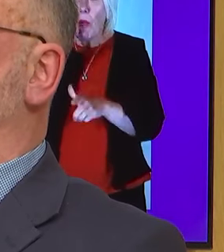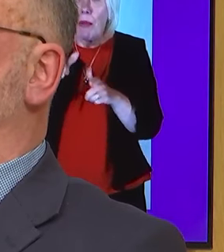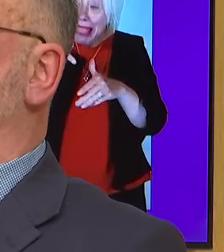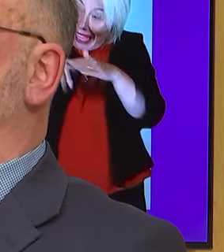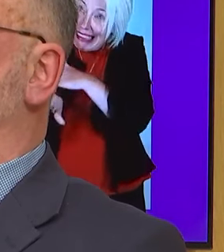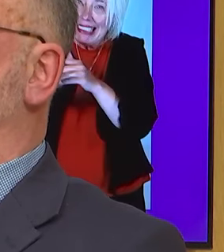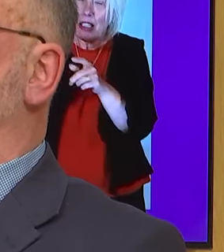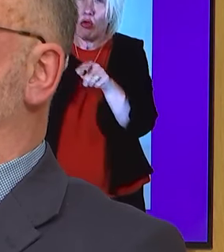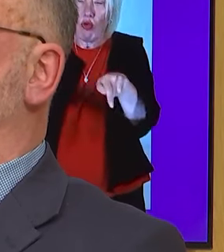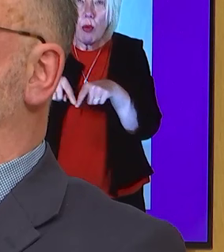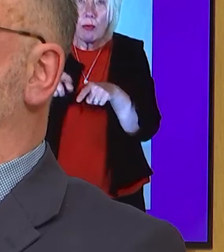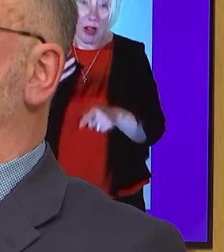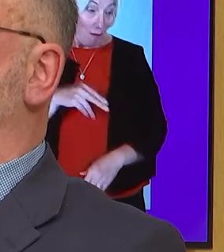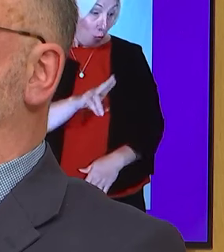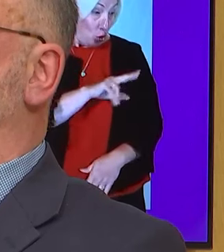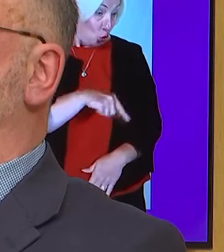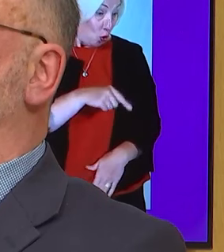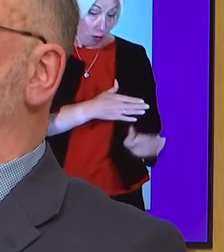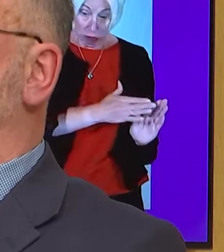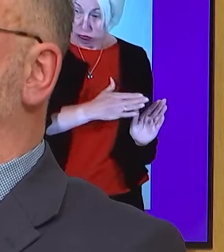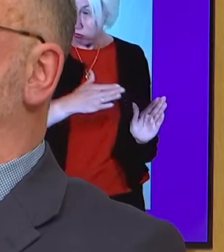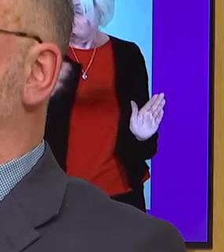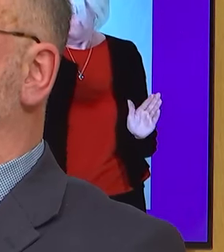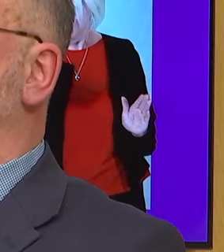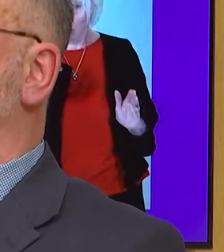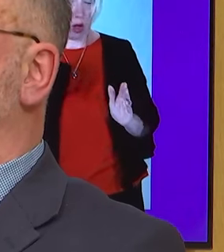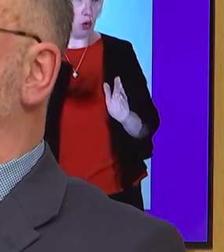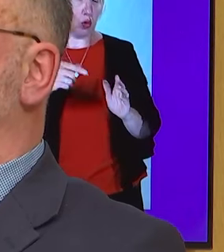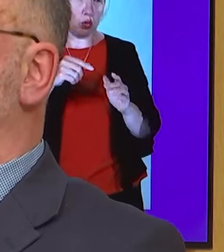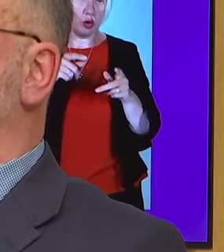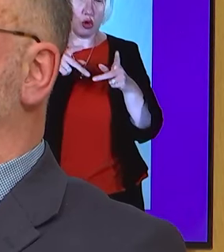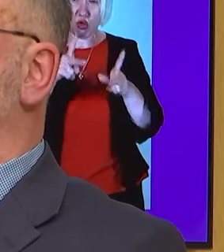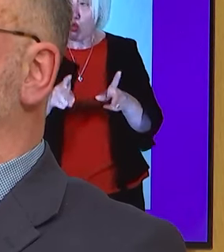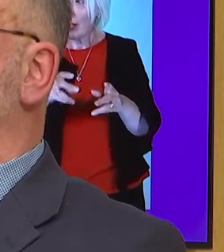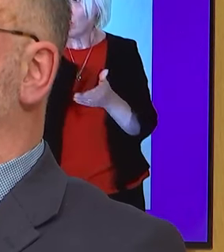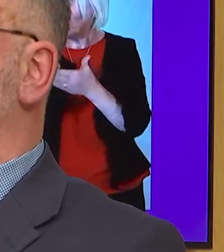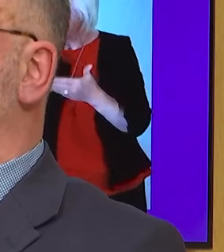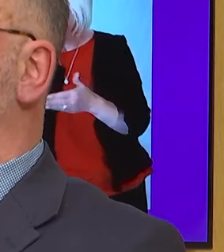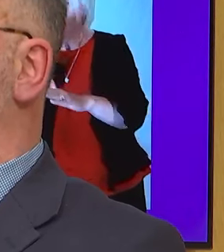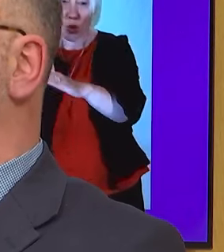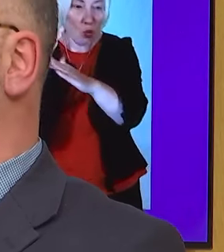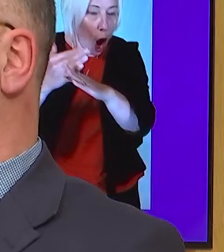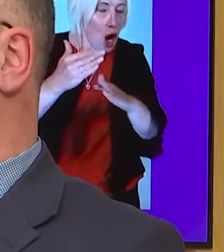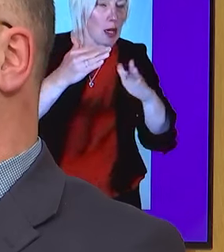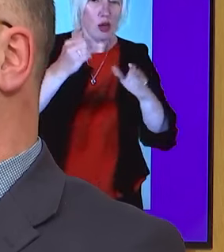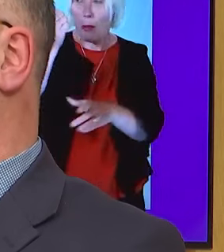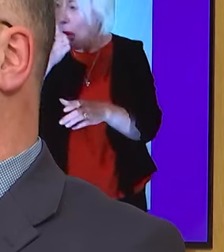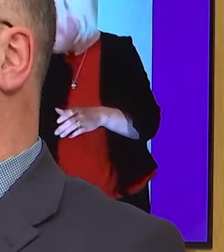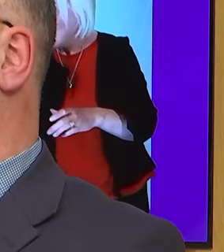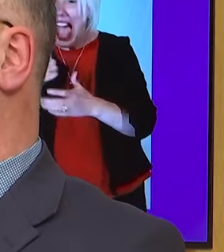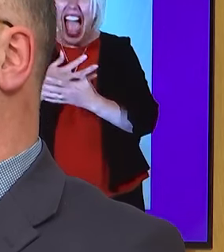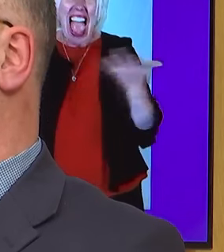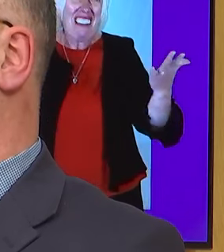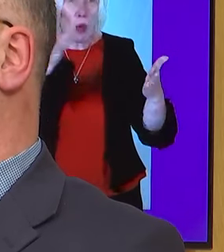school all the way to the high street, to the post office, to the bank, to the workplace, to the pub, to places like